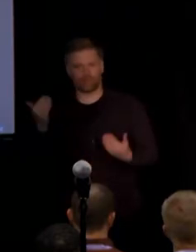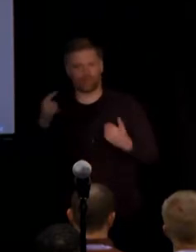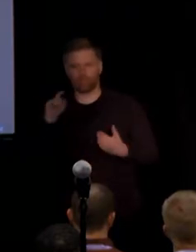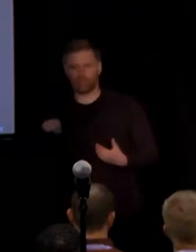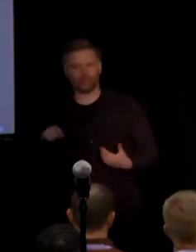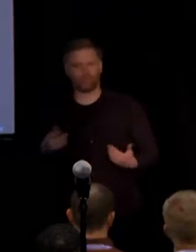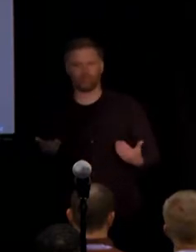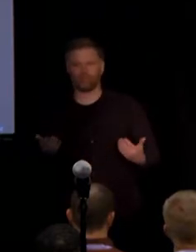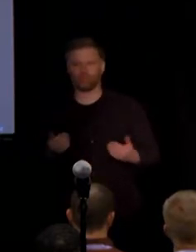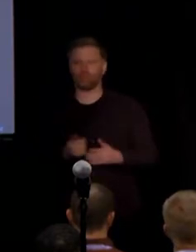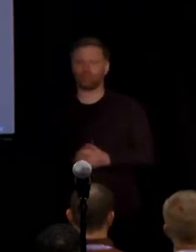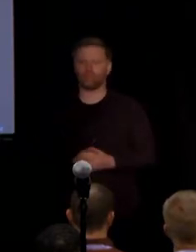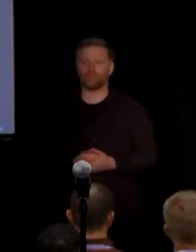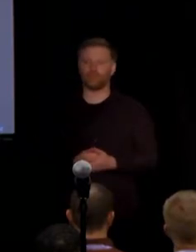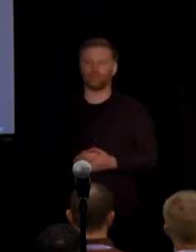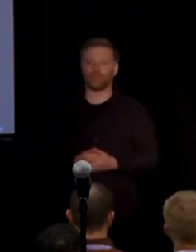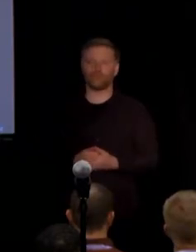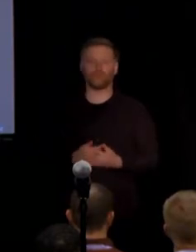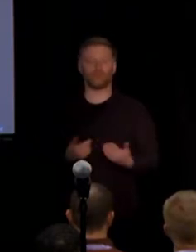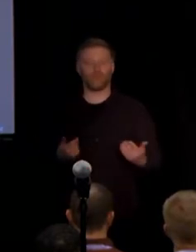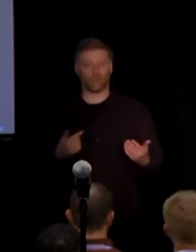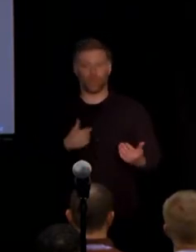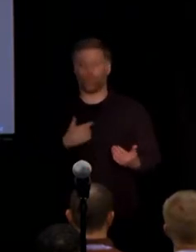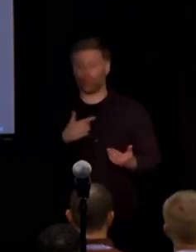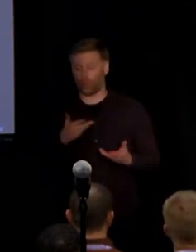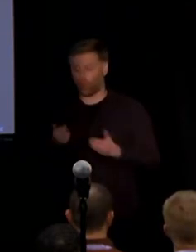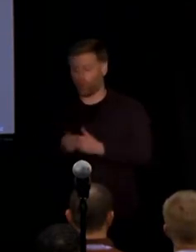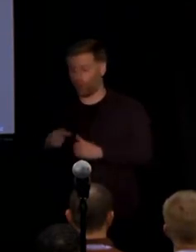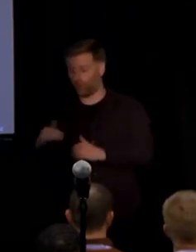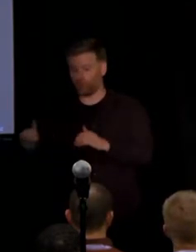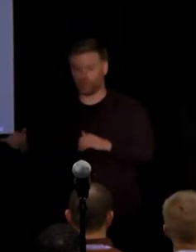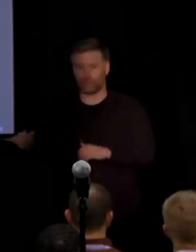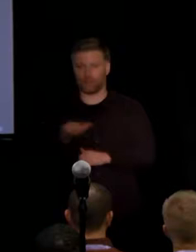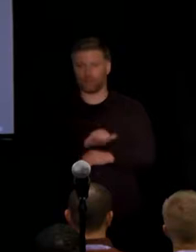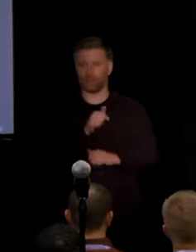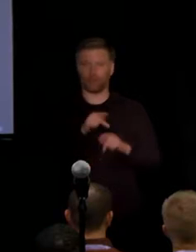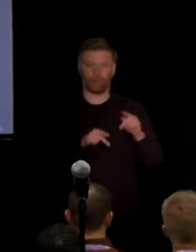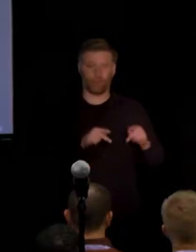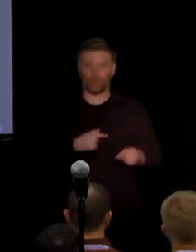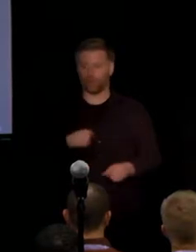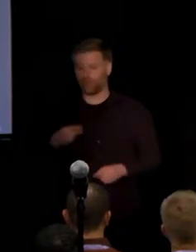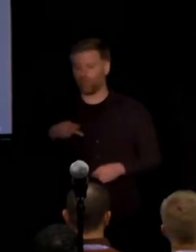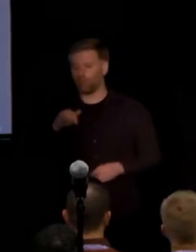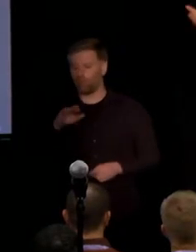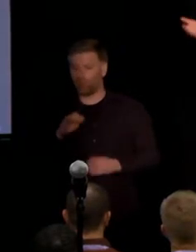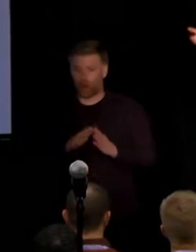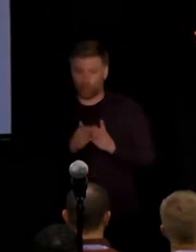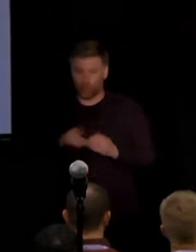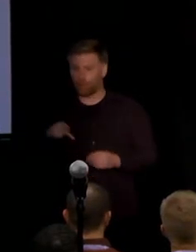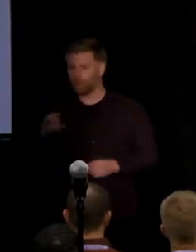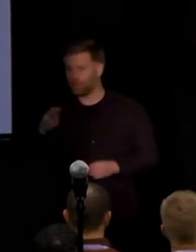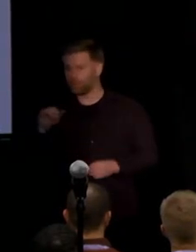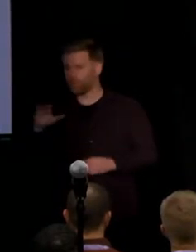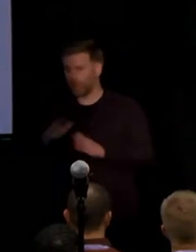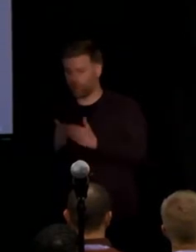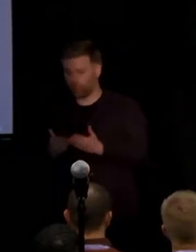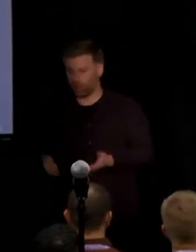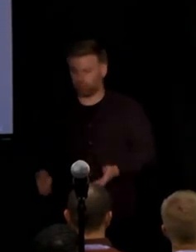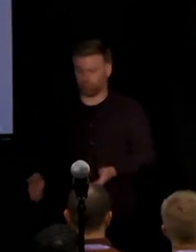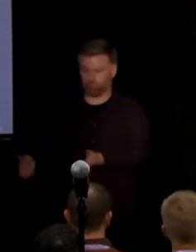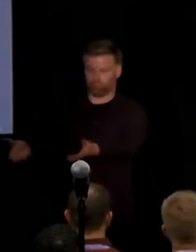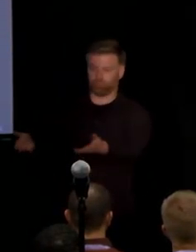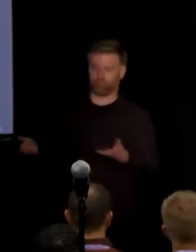So we're going to treat you like we did the rest of our population. Here's your Chromebook, your PC, and your MacBook. Do.